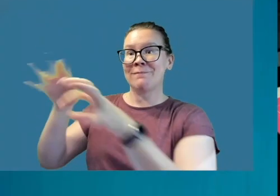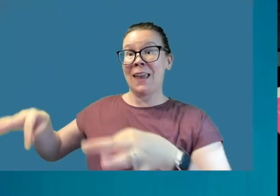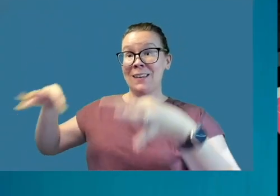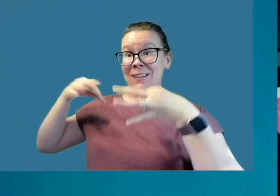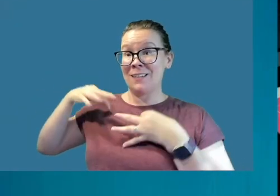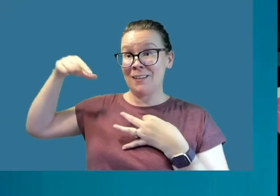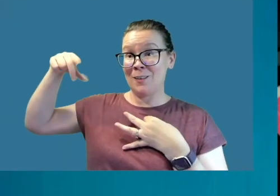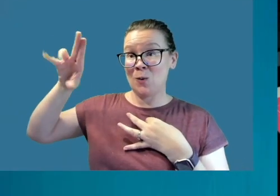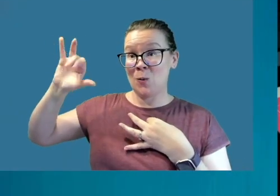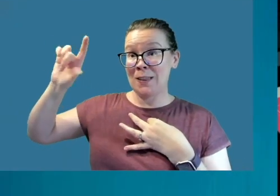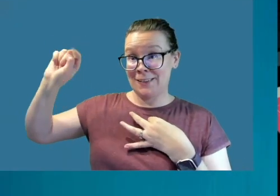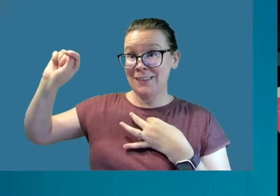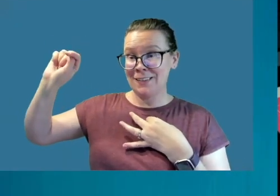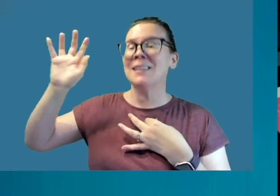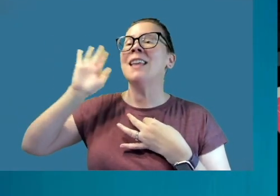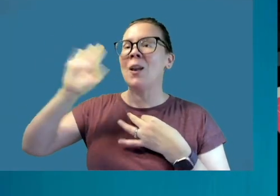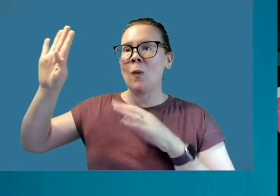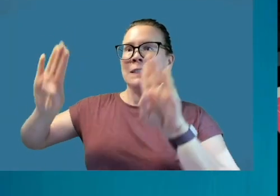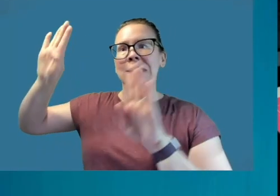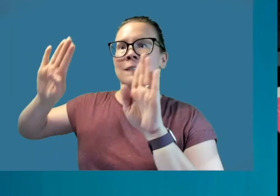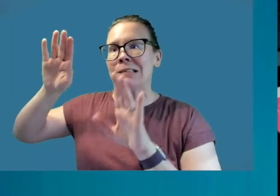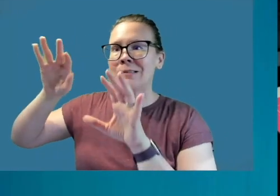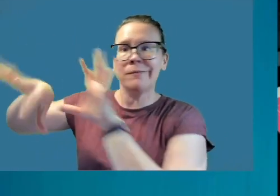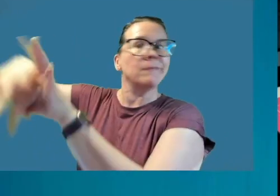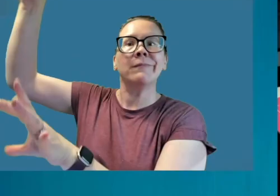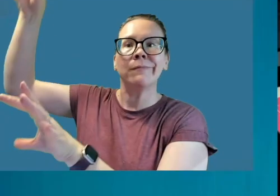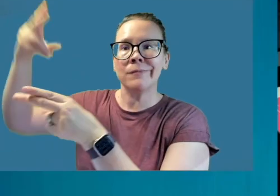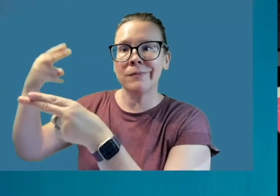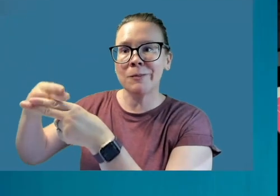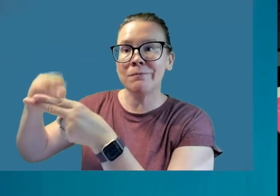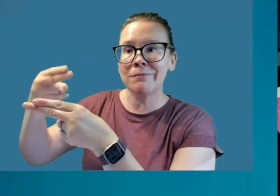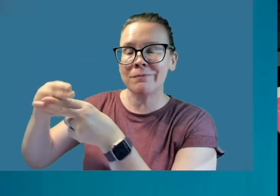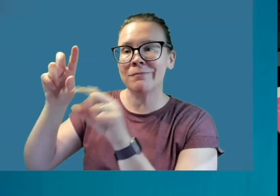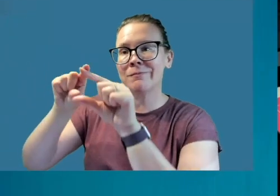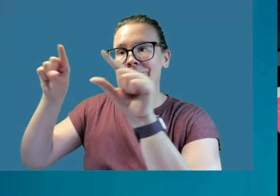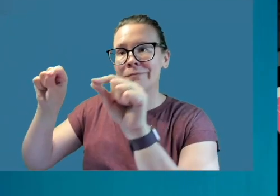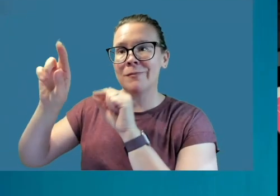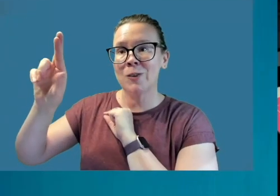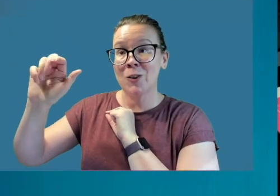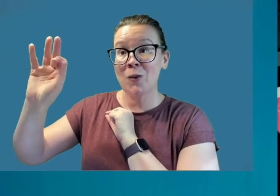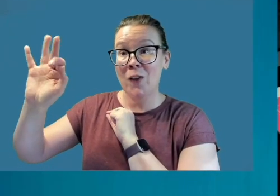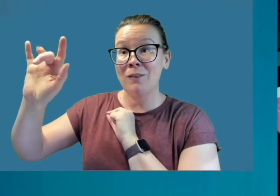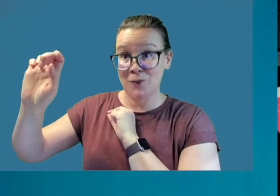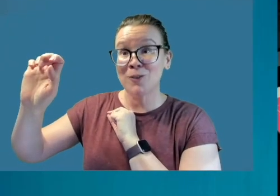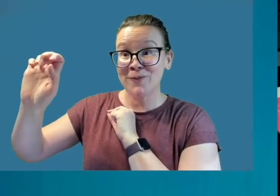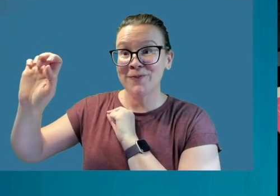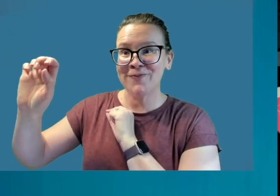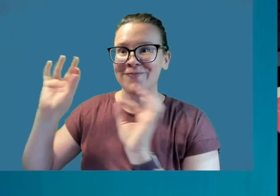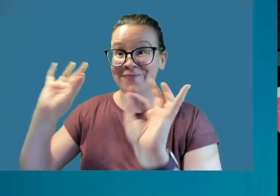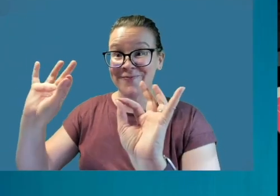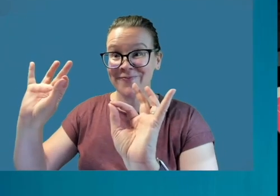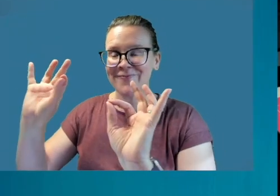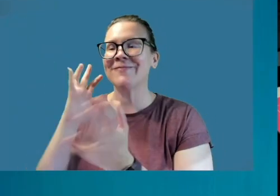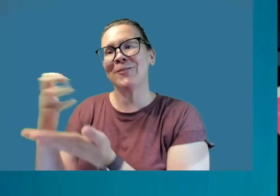one from each of you, and then we're going to put them together and make a quilt, which we will then do a raffle as a